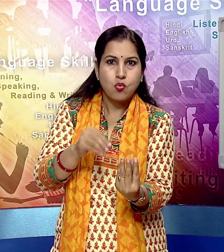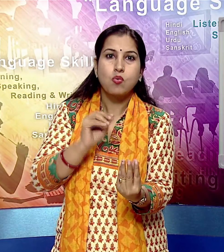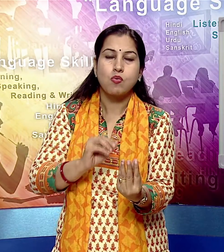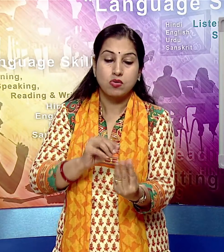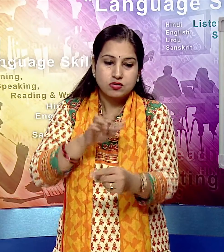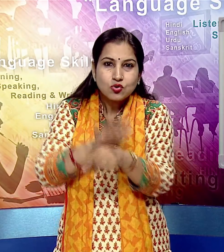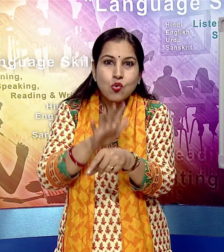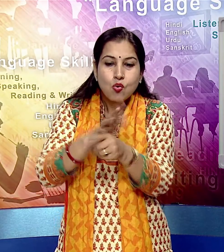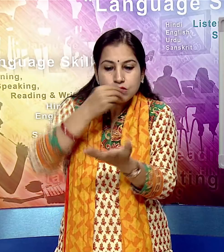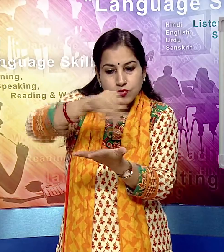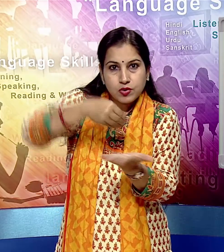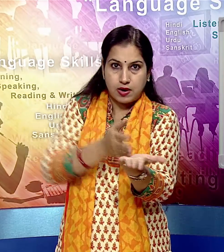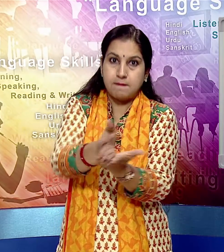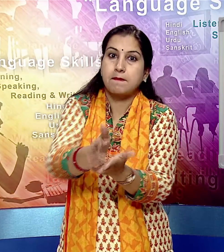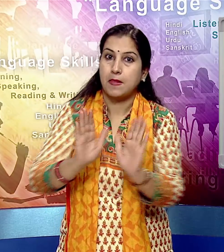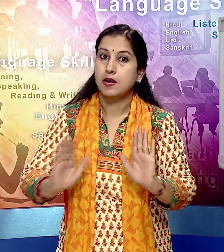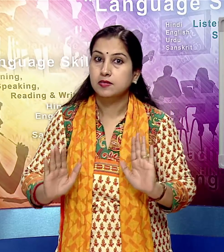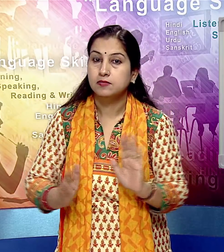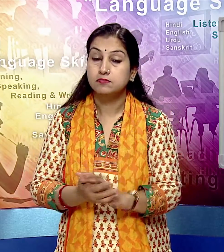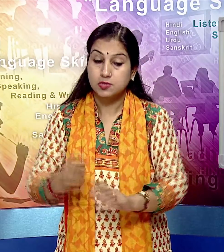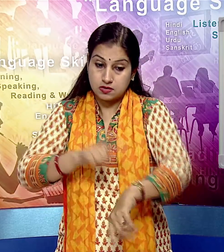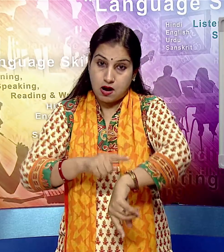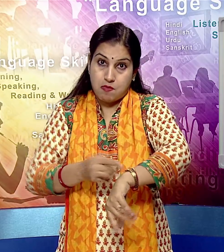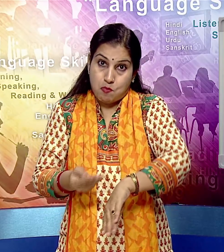method. It takes more time.